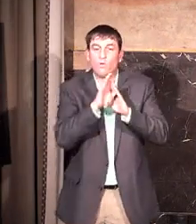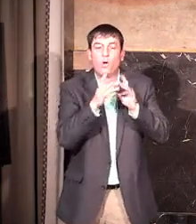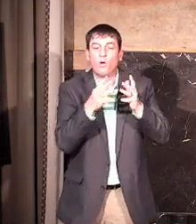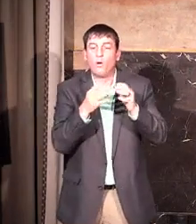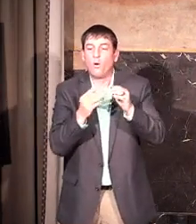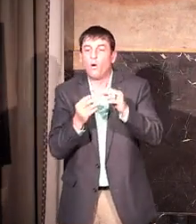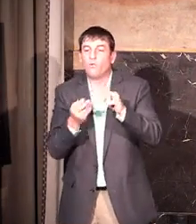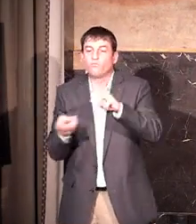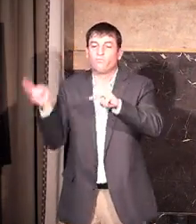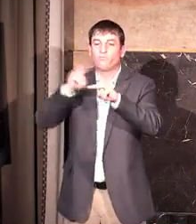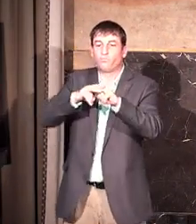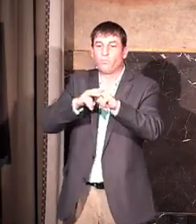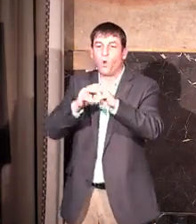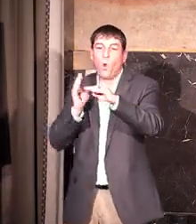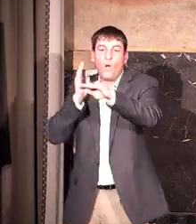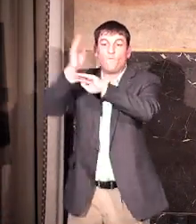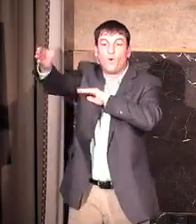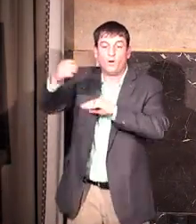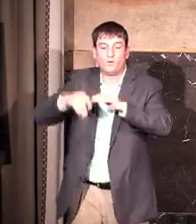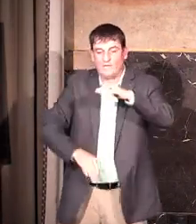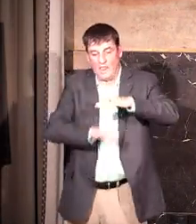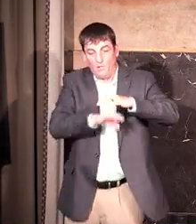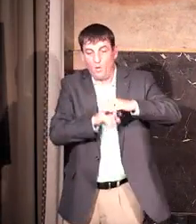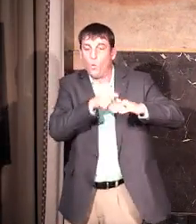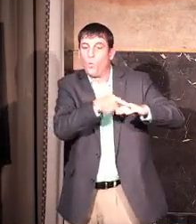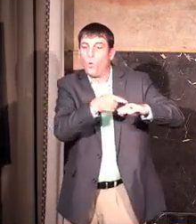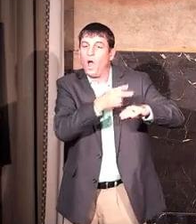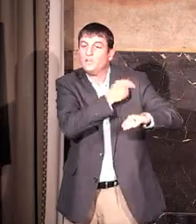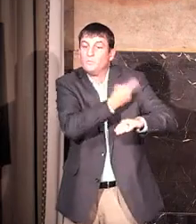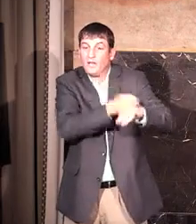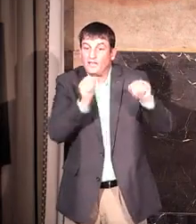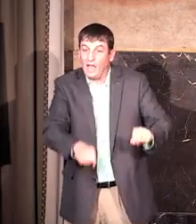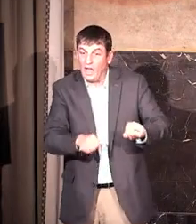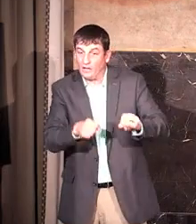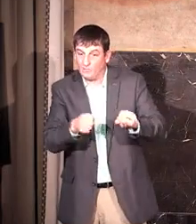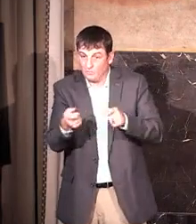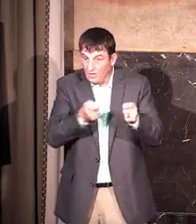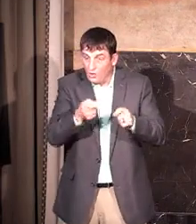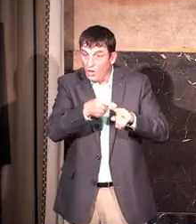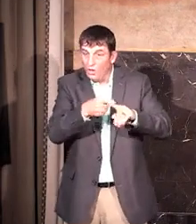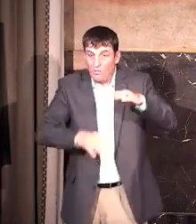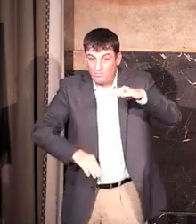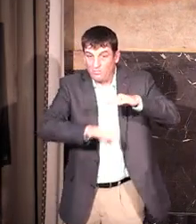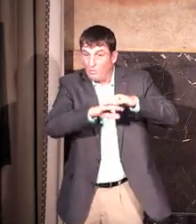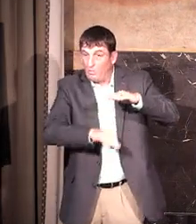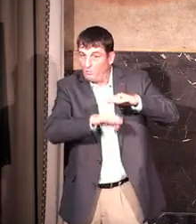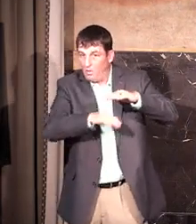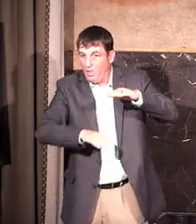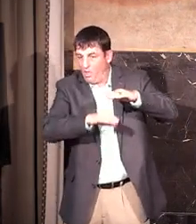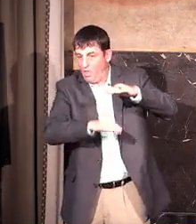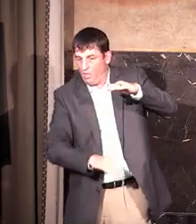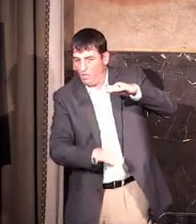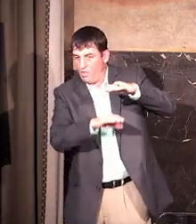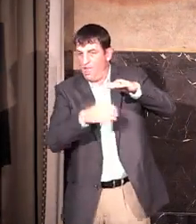much threatened at one time. So I don't see the merit in what